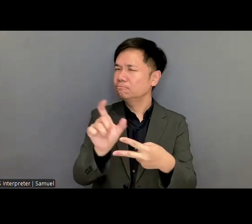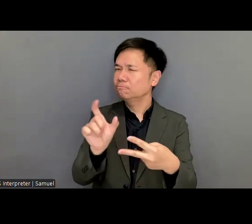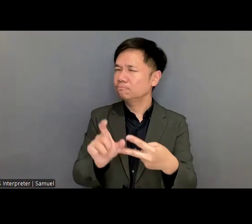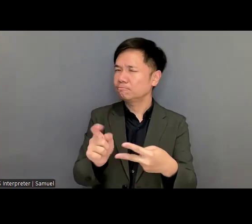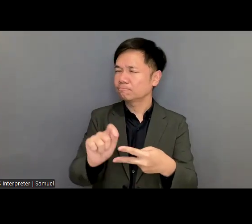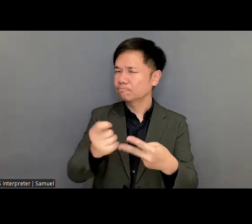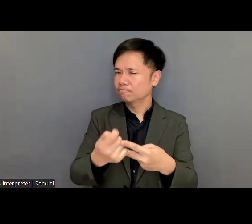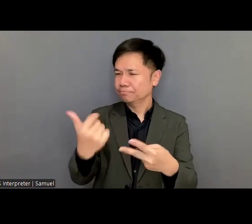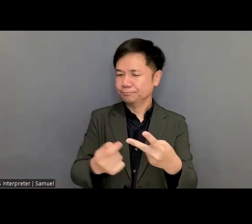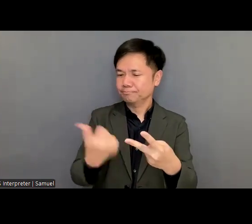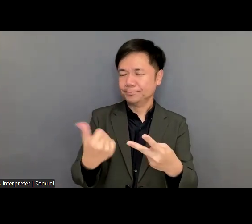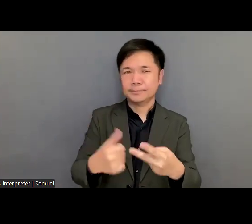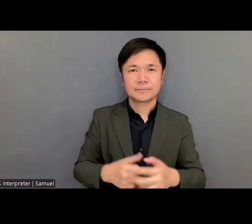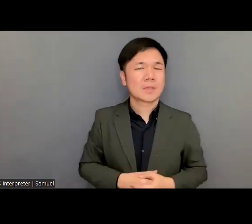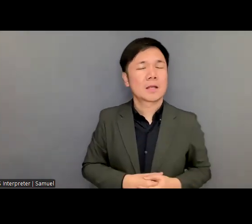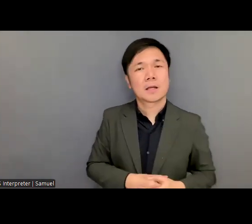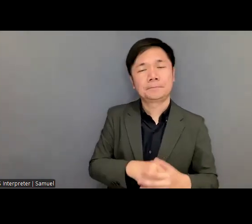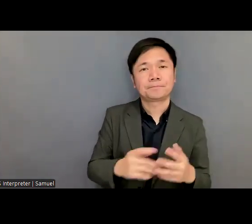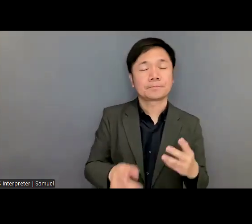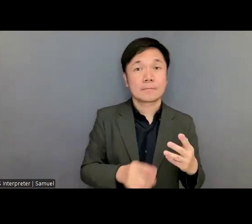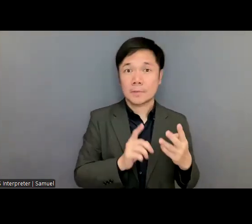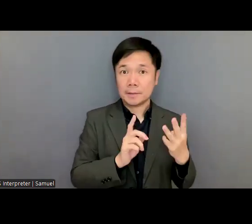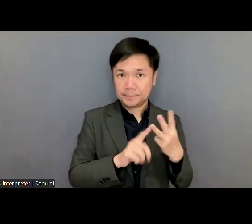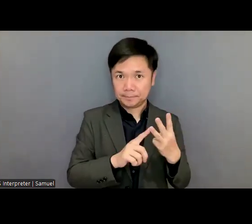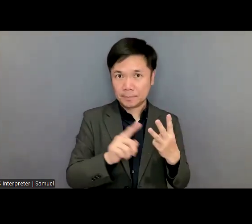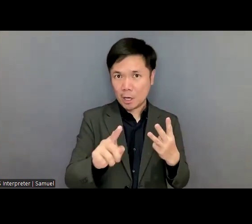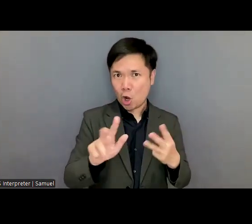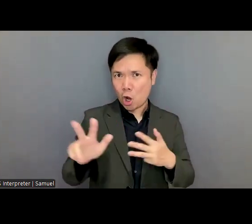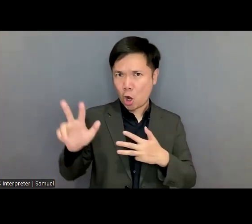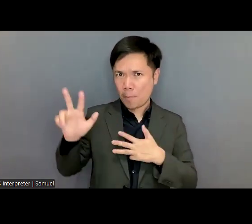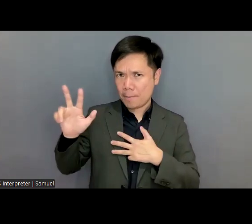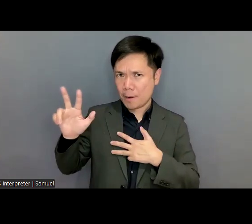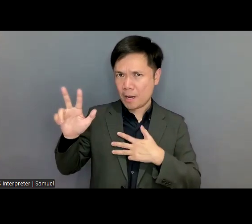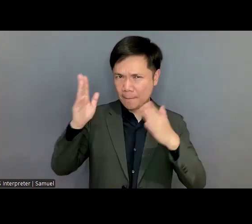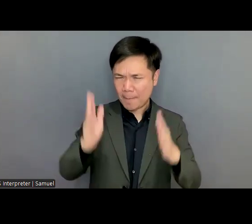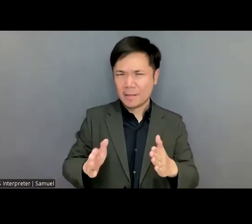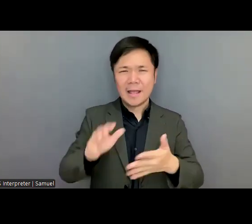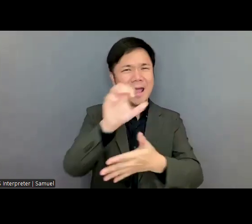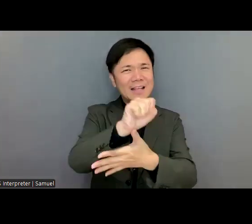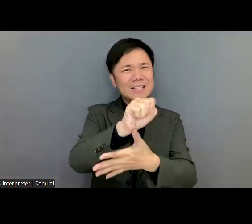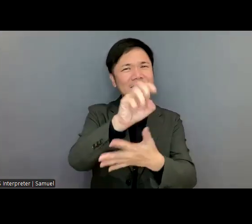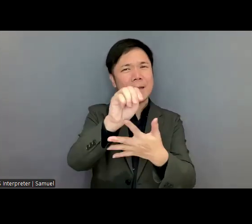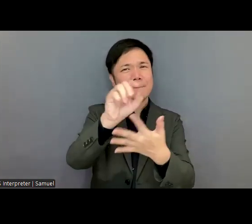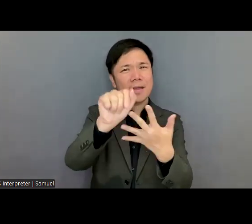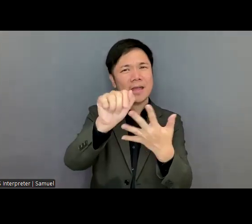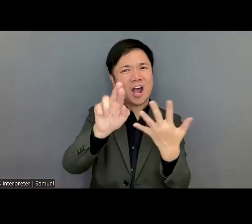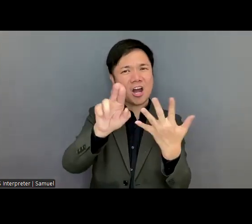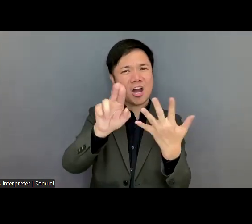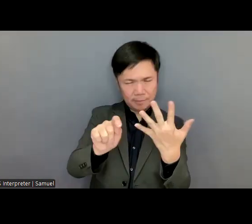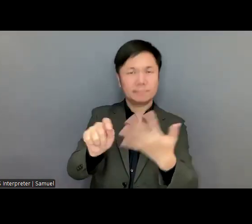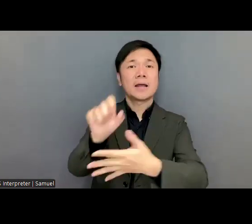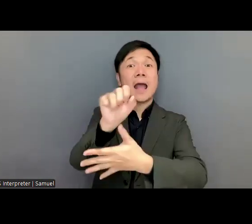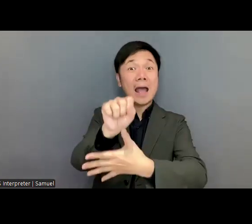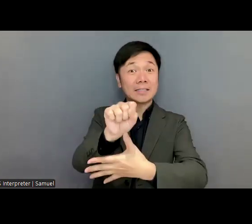also that the commitment is a smart commitment. So it's a commitment